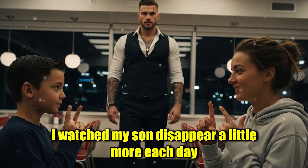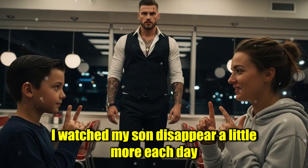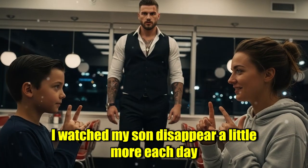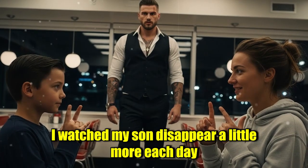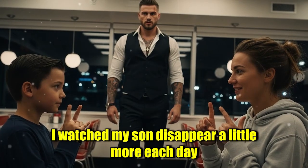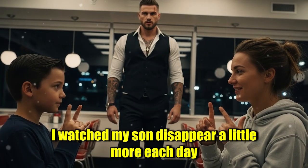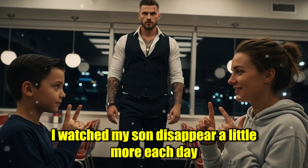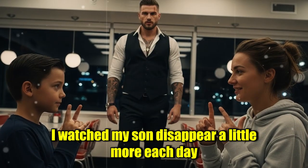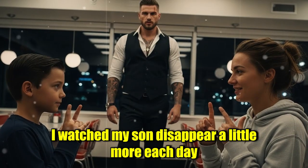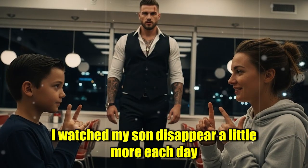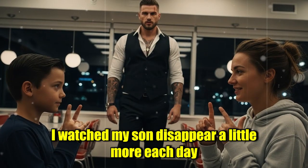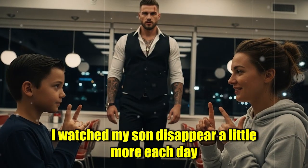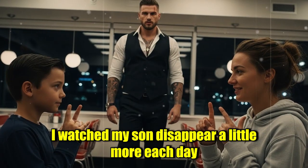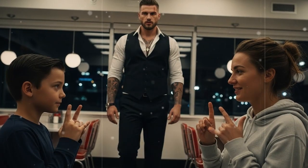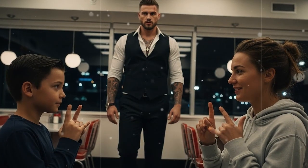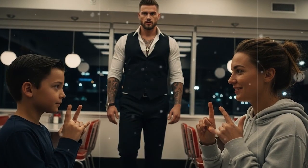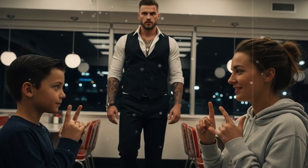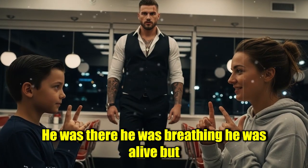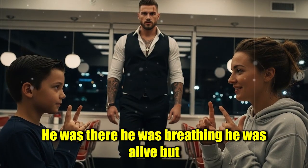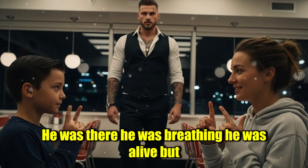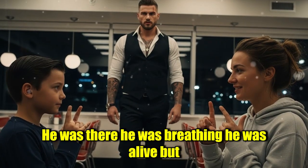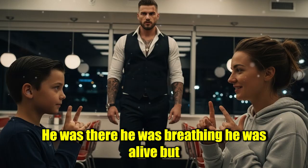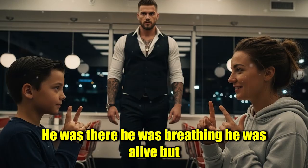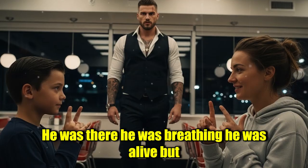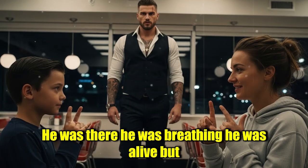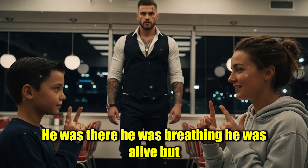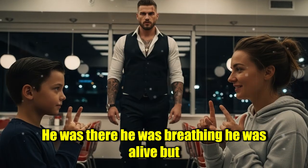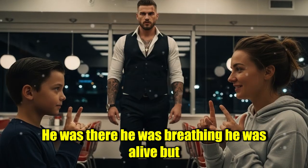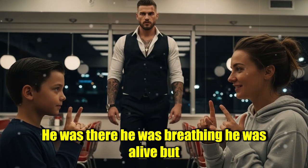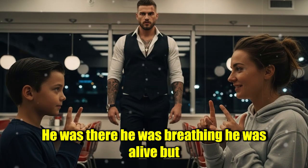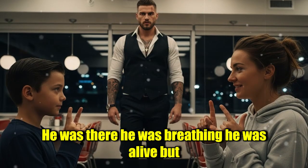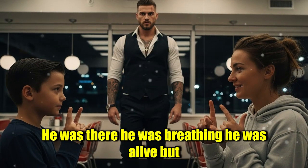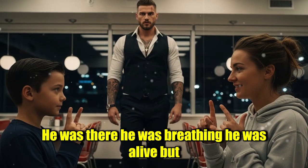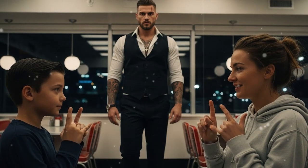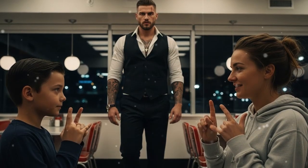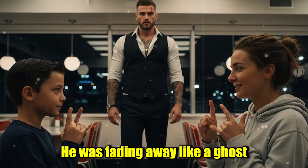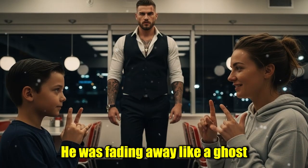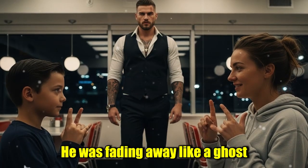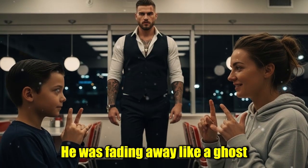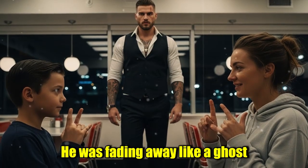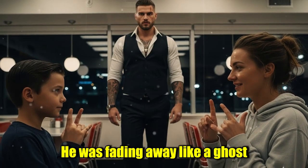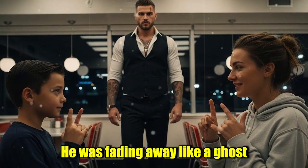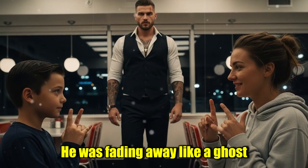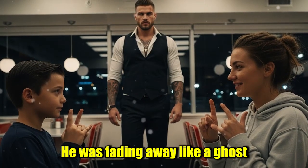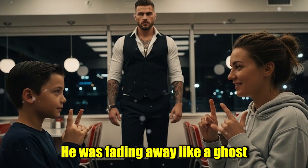my son disappear a little more each day. He was there, he was breathing, he was alive, but he was fading away like a